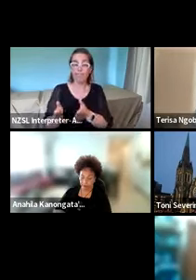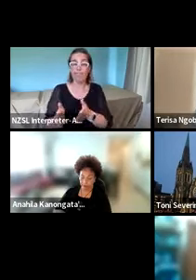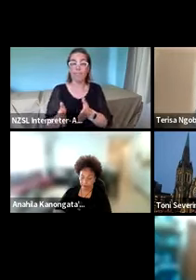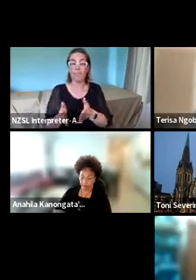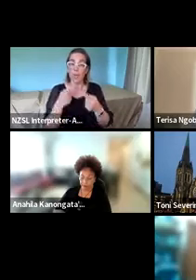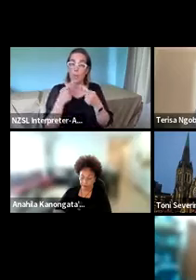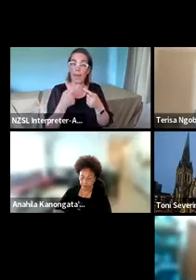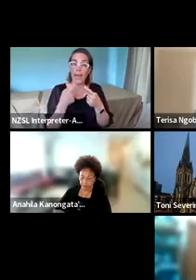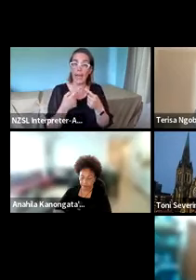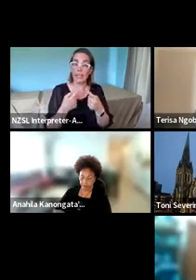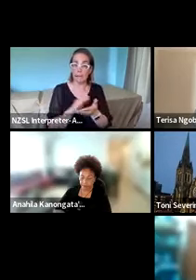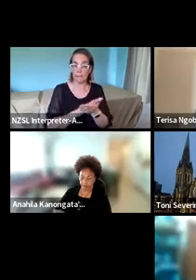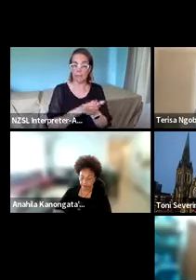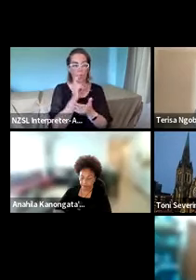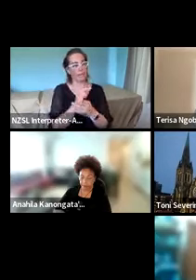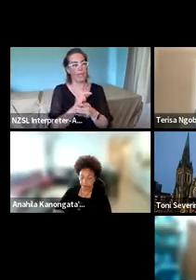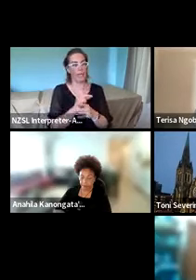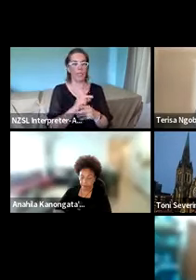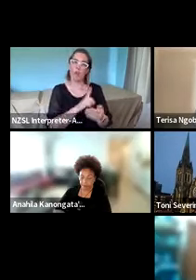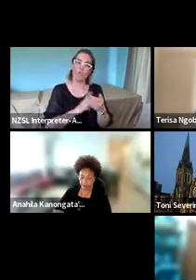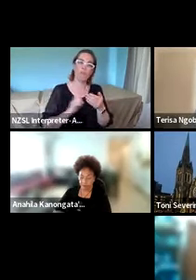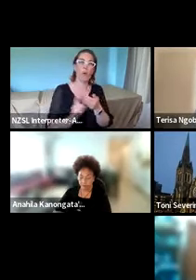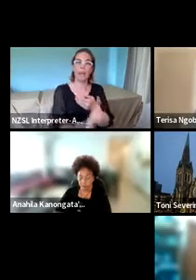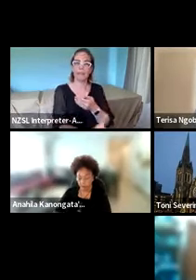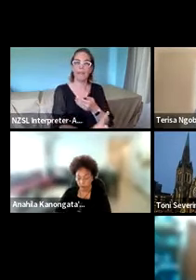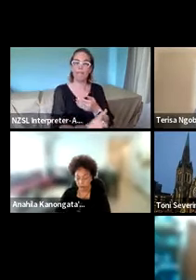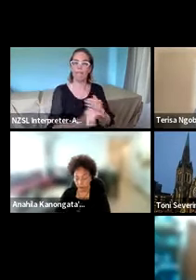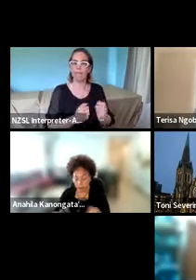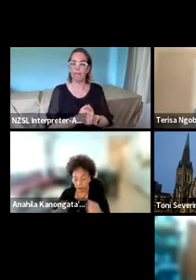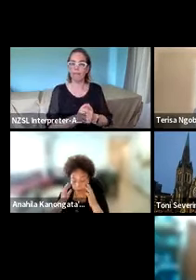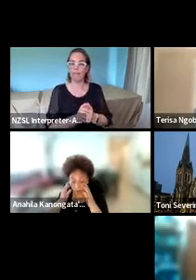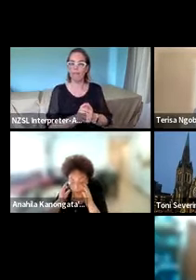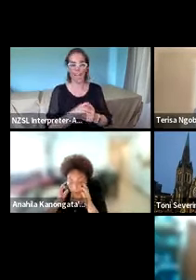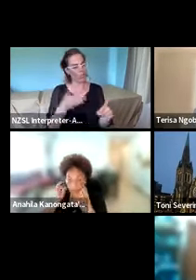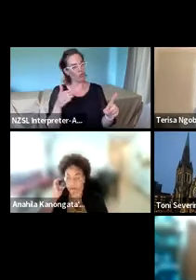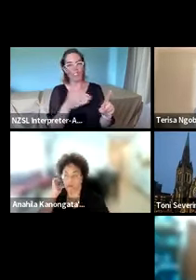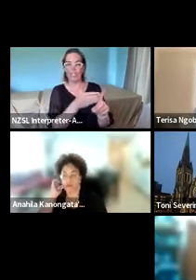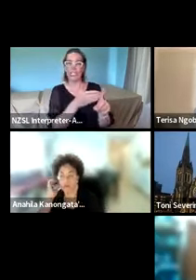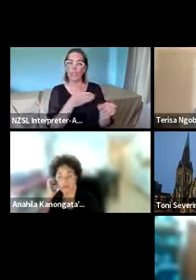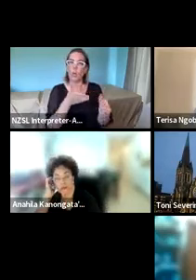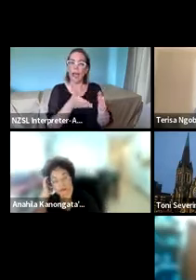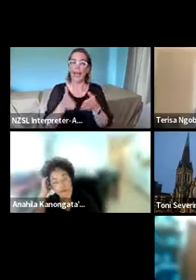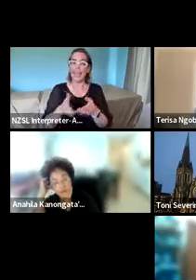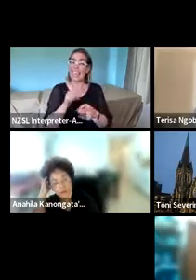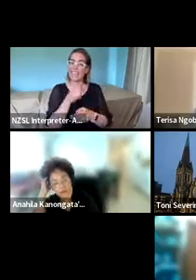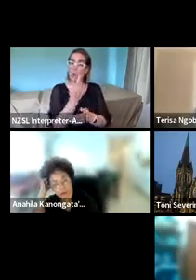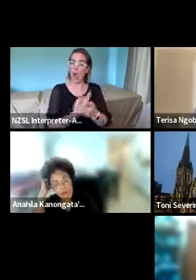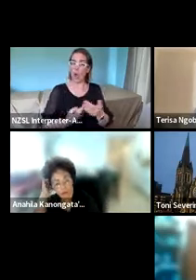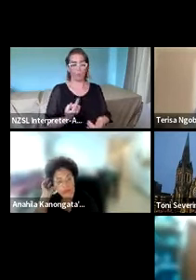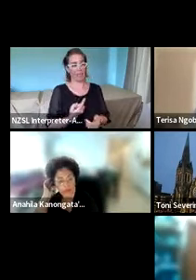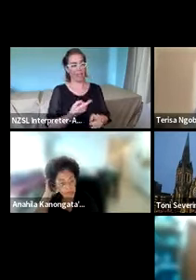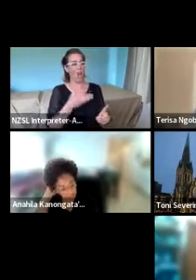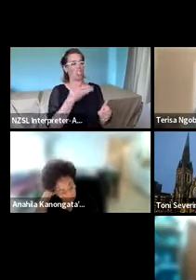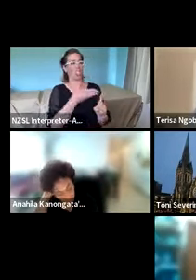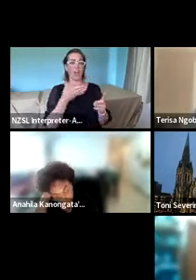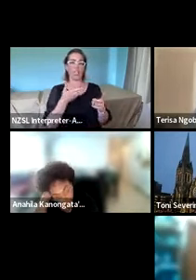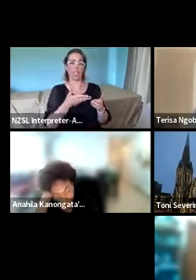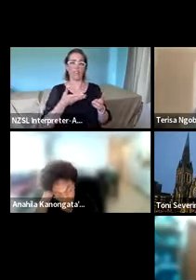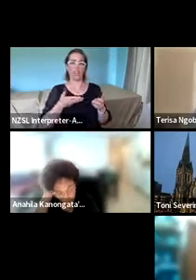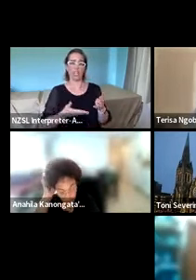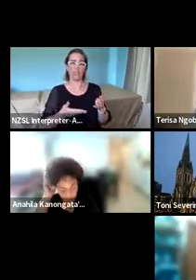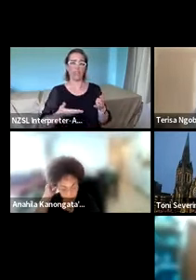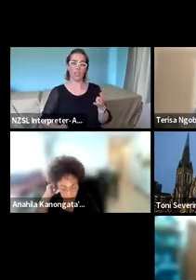work proactively and strategically. Because if you just identified one barrier after another, it does take